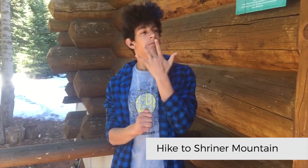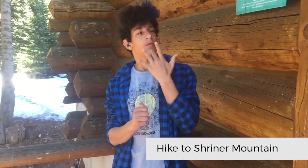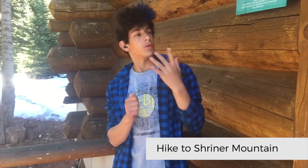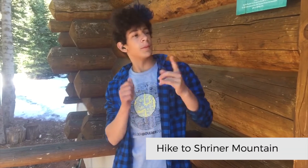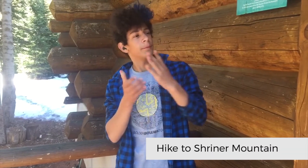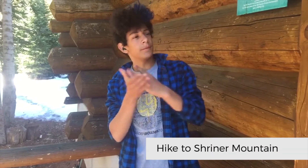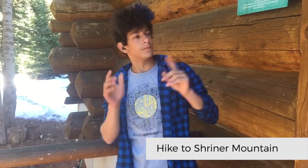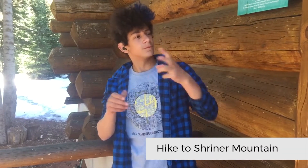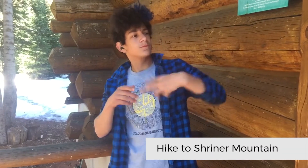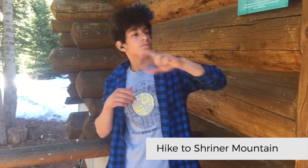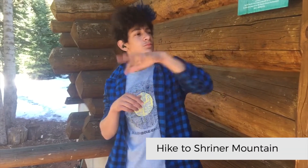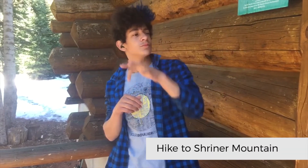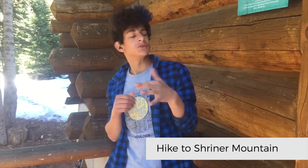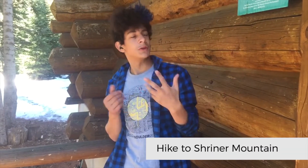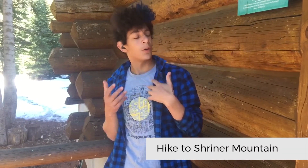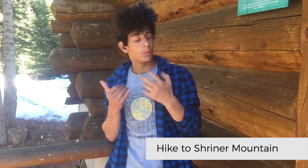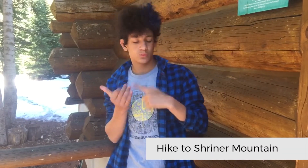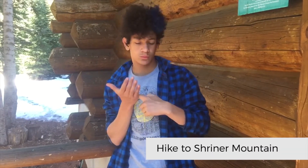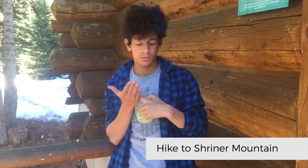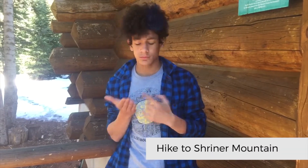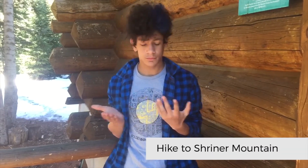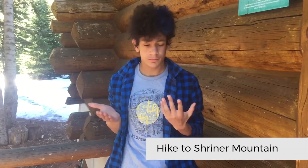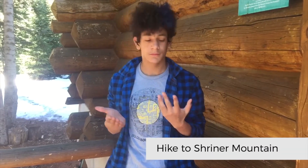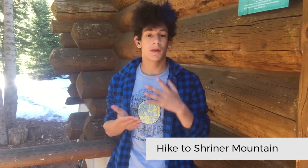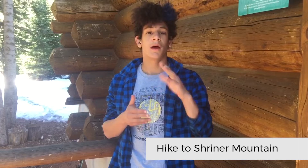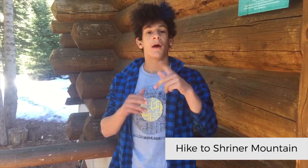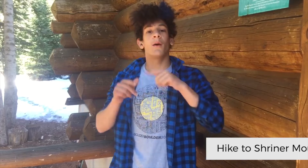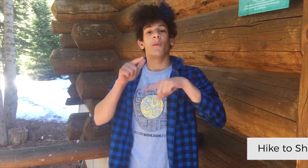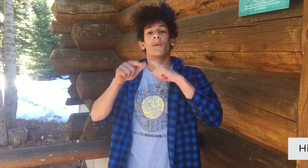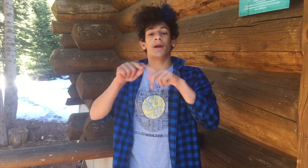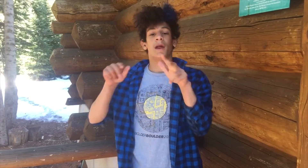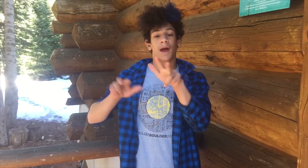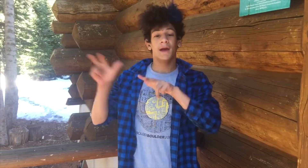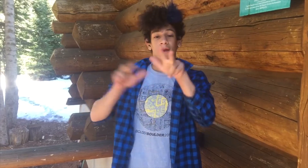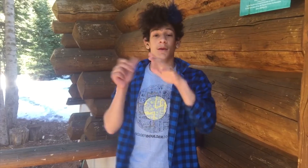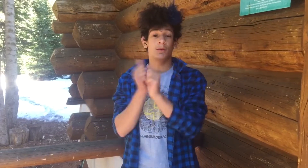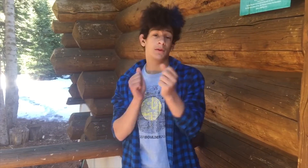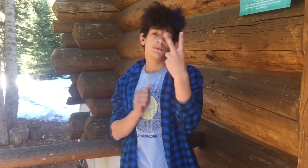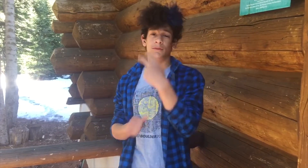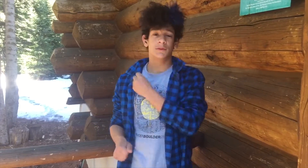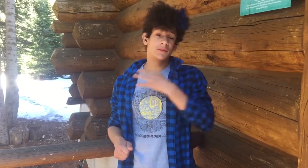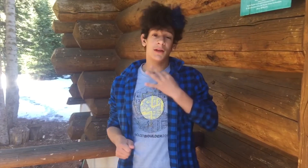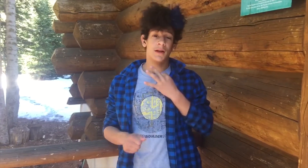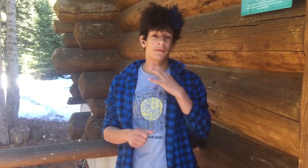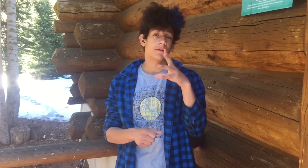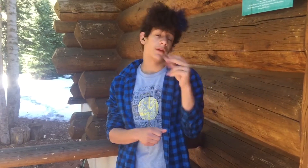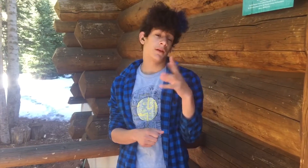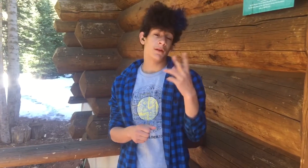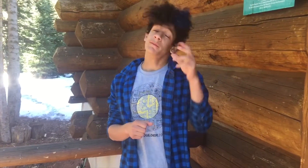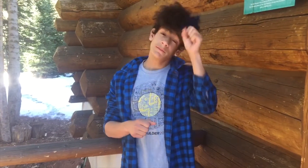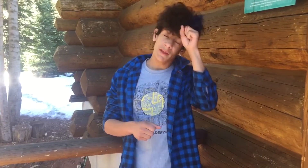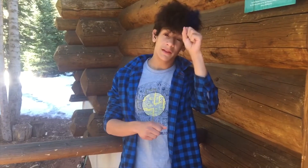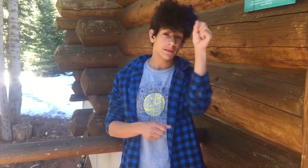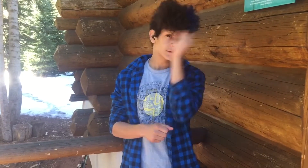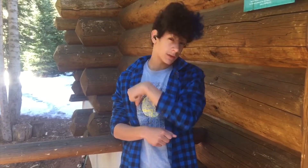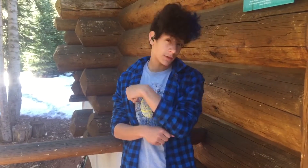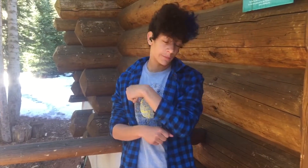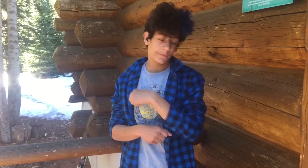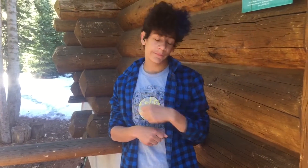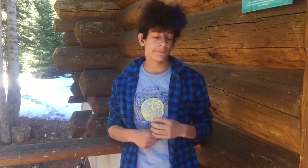My favorite part of the trip was when we went hiking with 2 staff, Ann, Seth, and Shadow. And